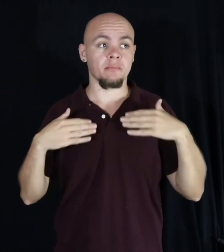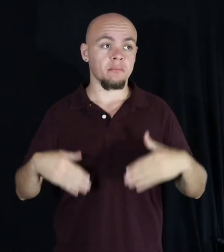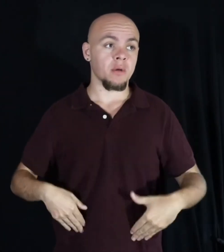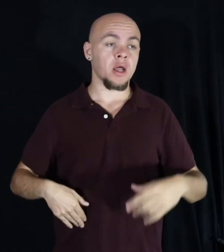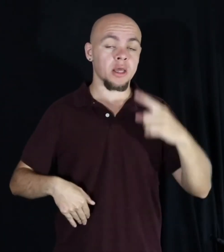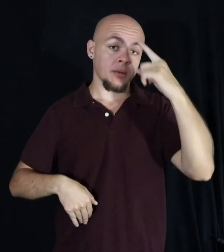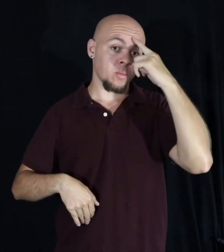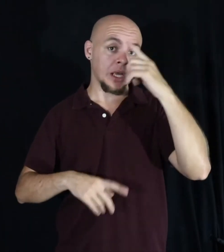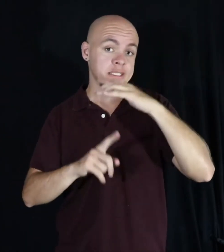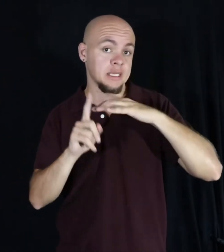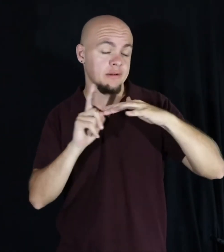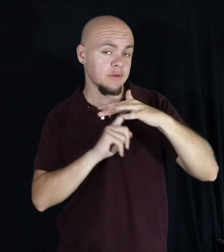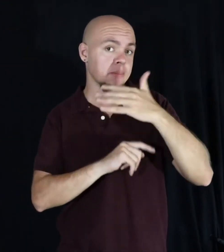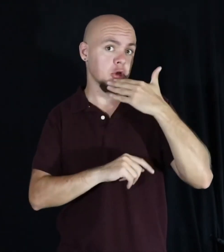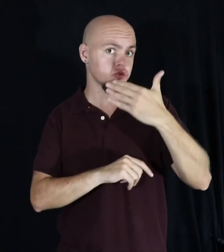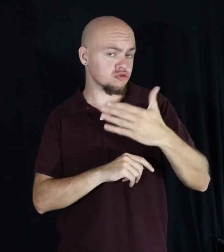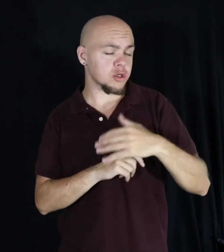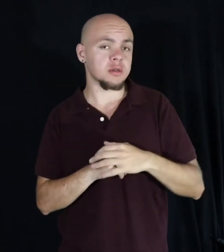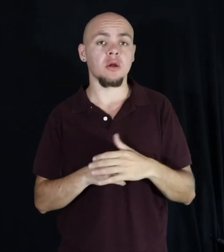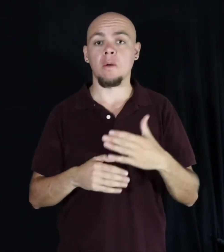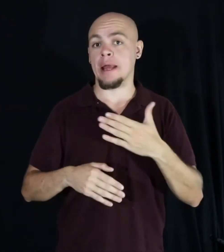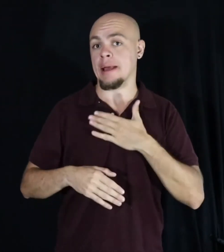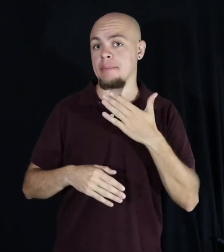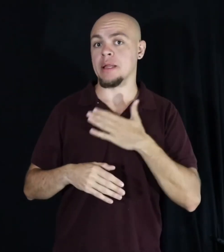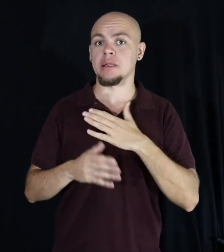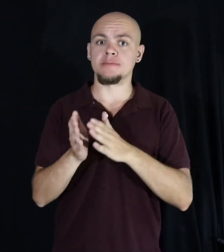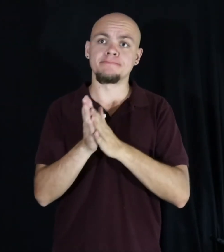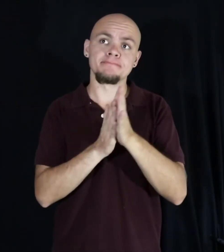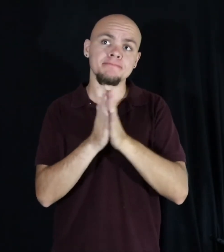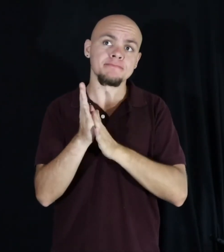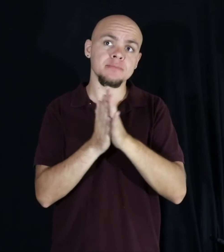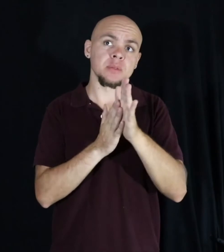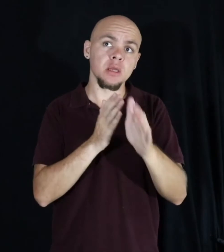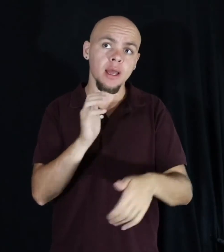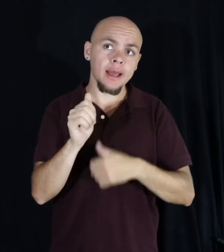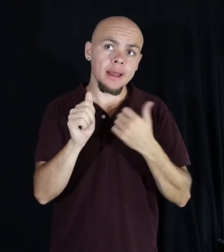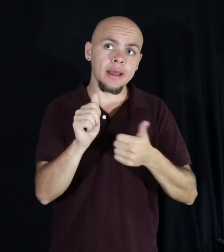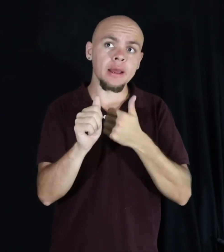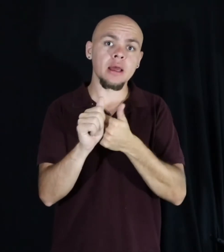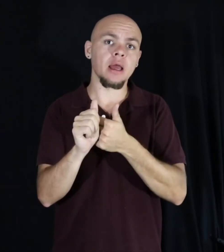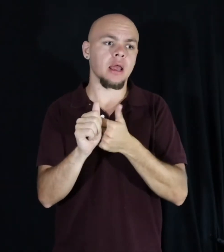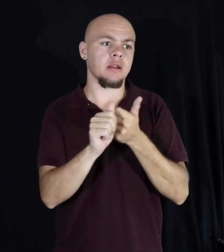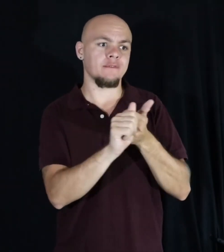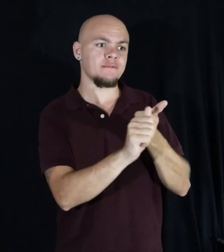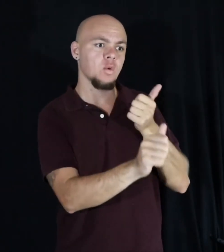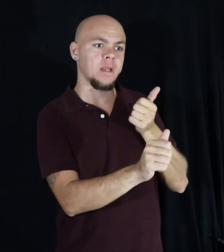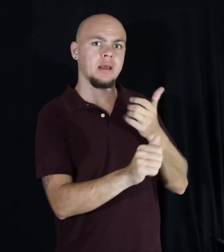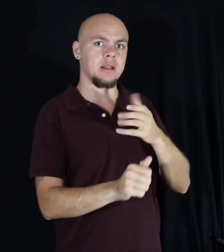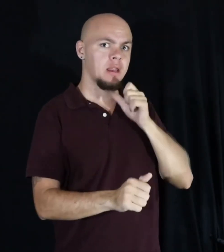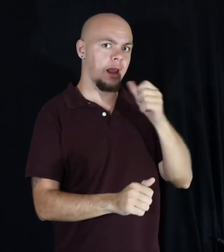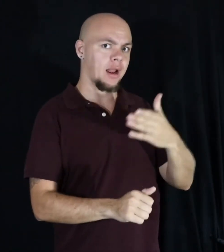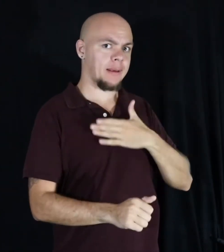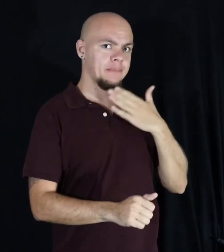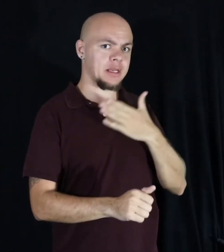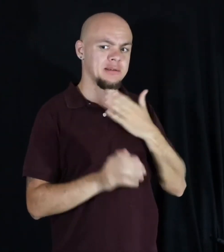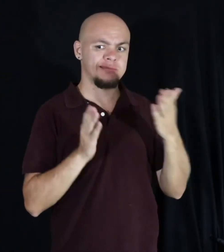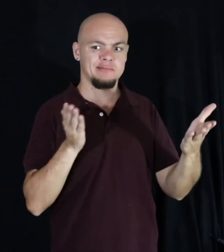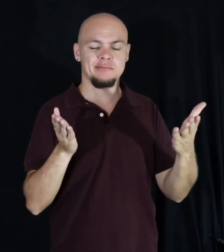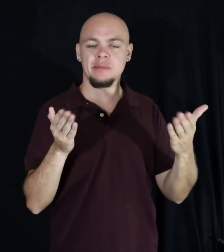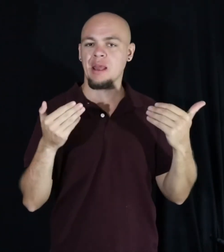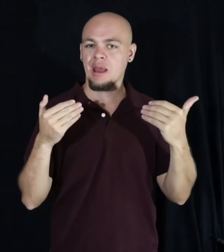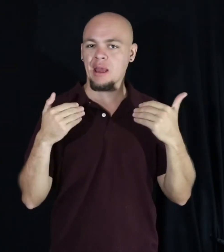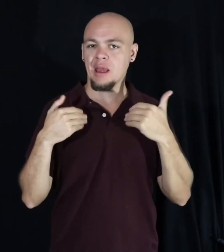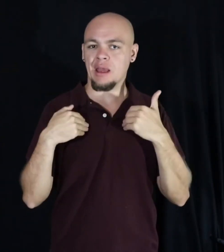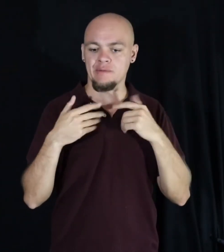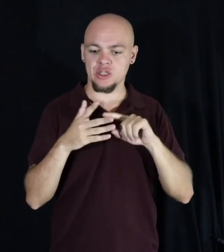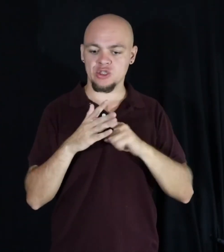which I think is pretty good. Or happiness, striving toward happiness, moving toward unhappiness. So here I was. I had started